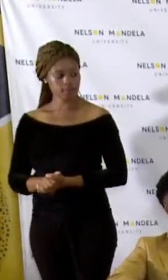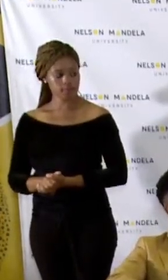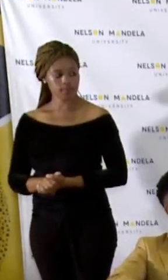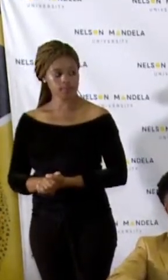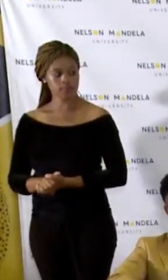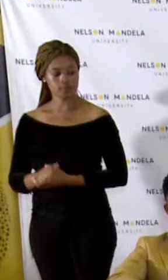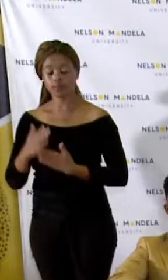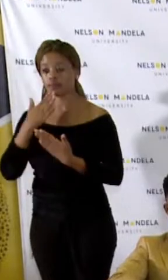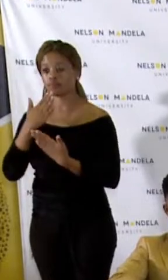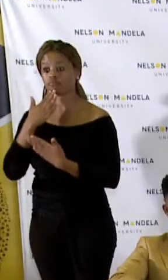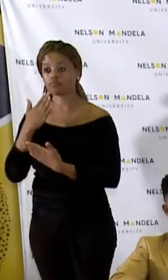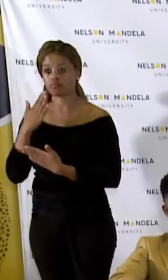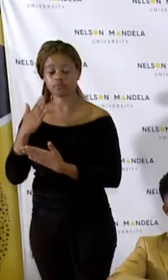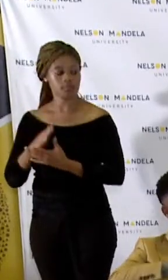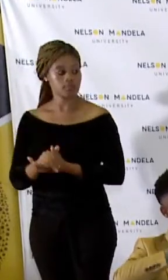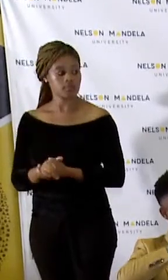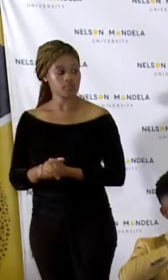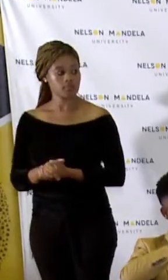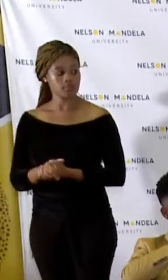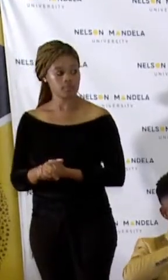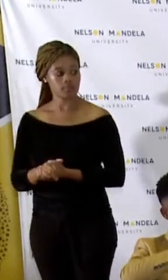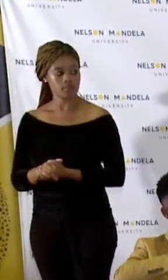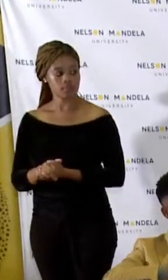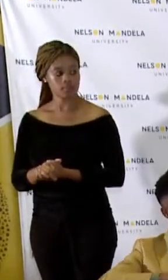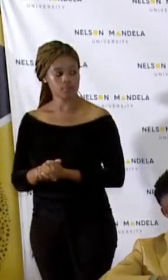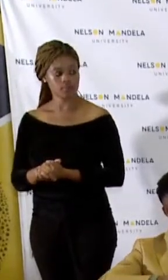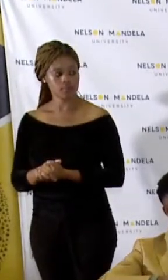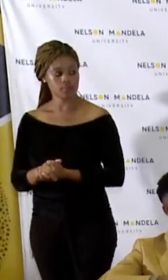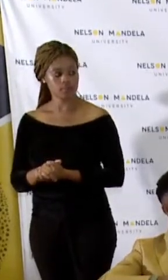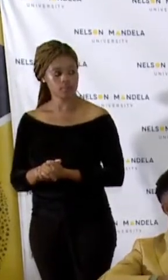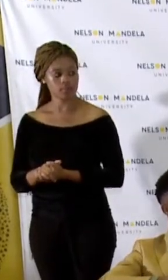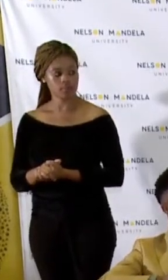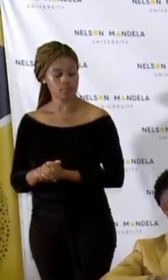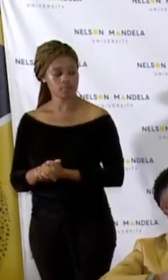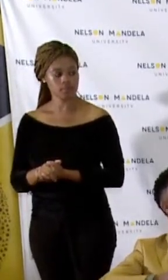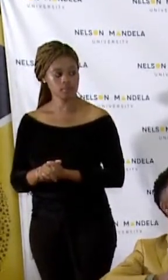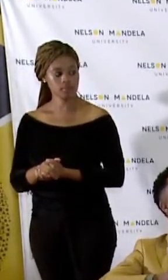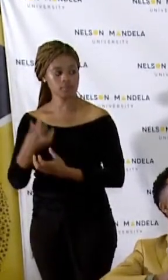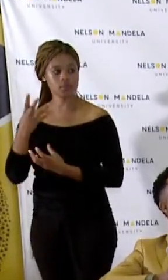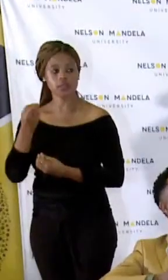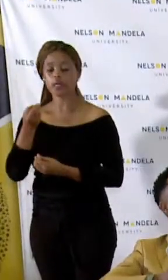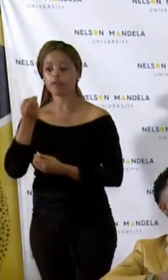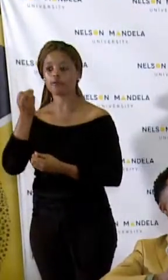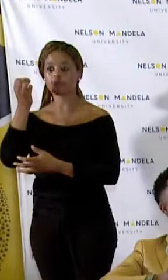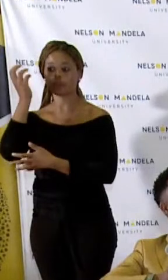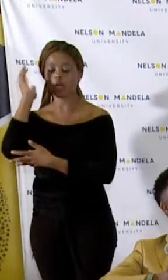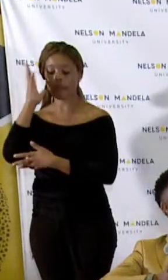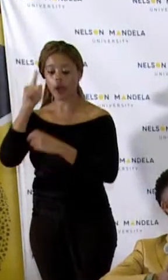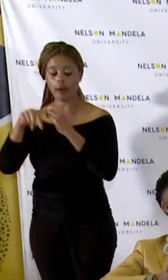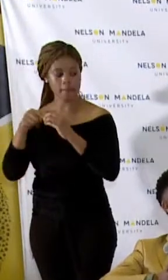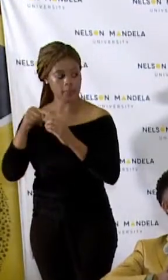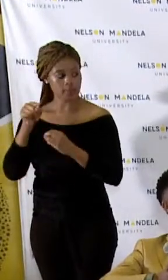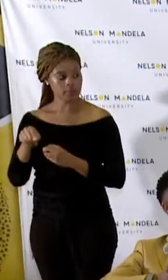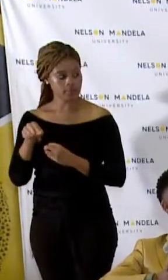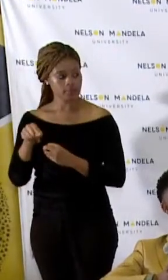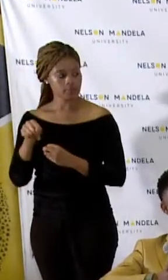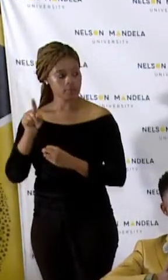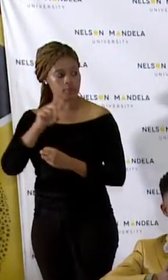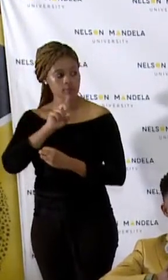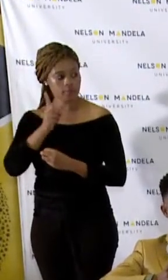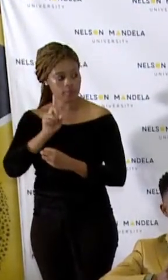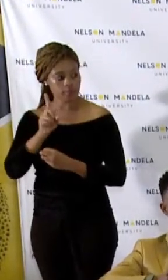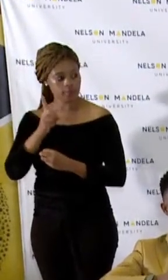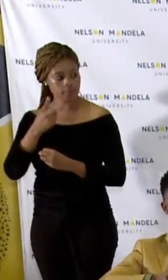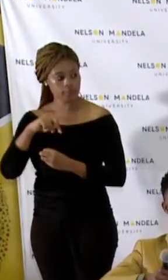Hi, thanks. So I had, as a good lecturer does, a full-on presentation about this. But in terms of what